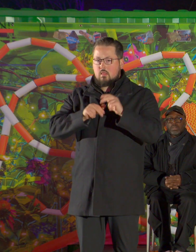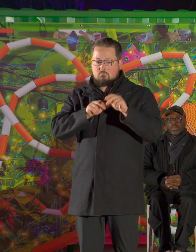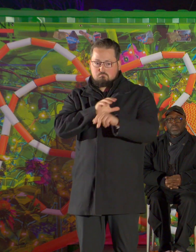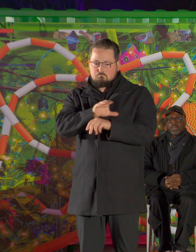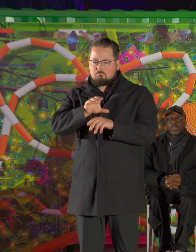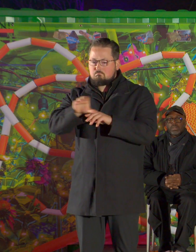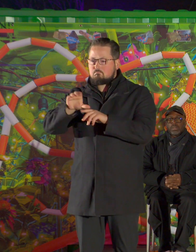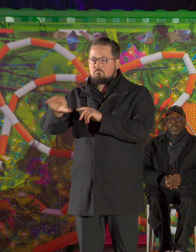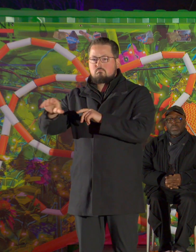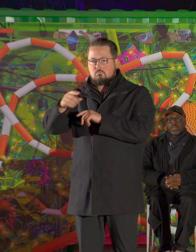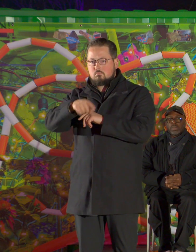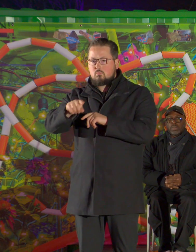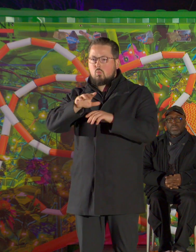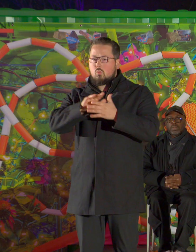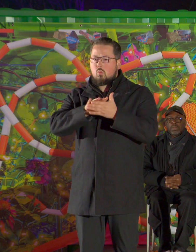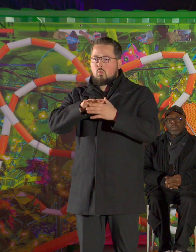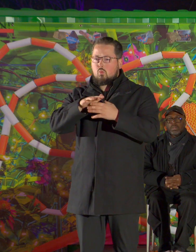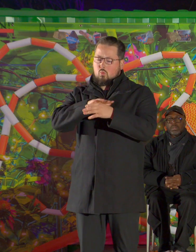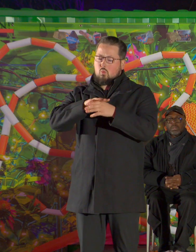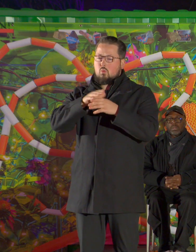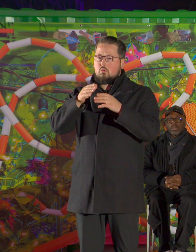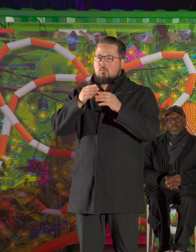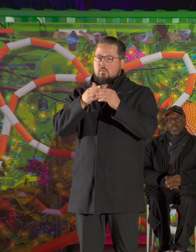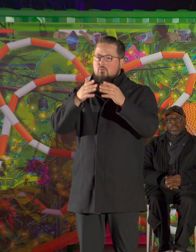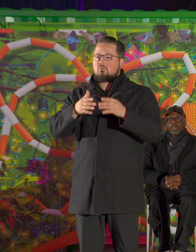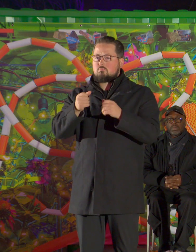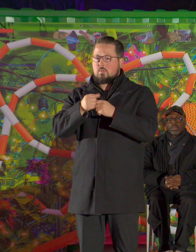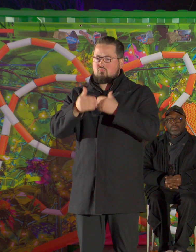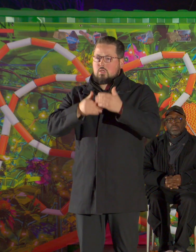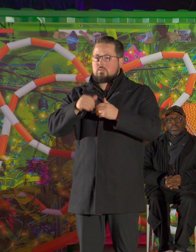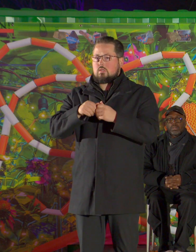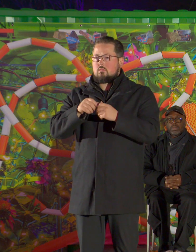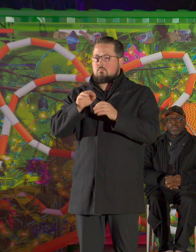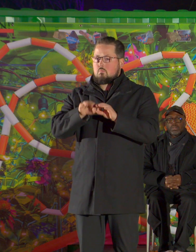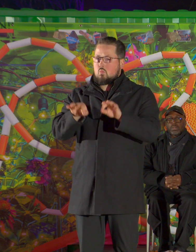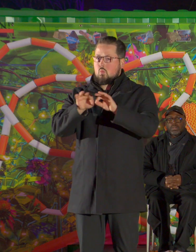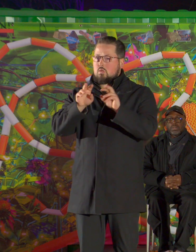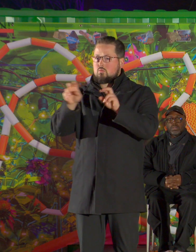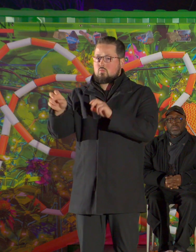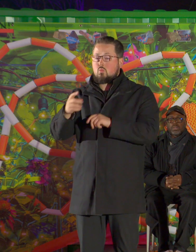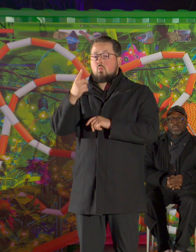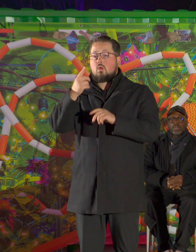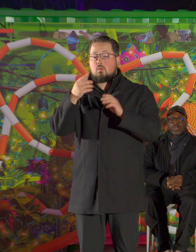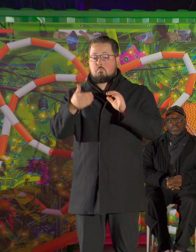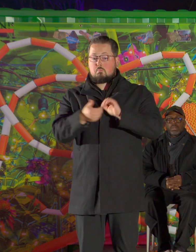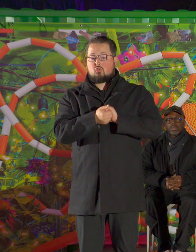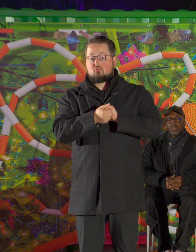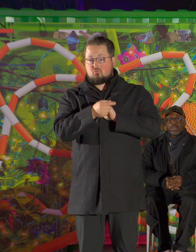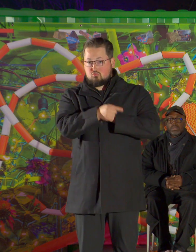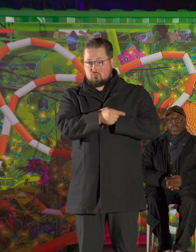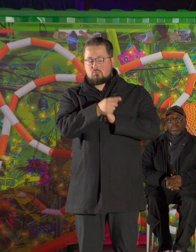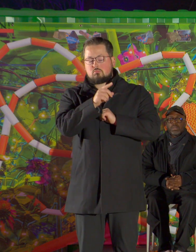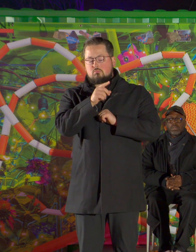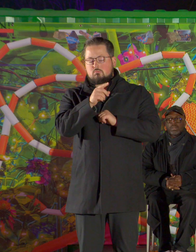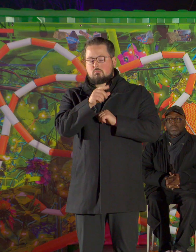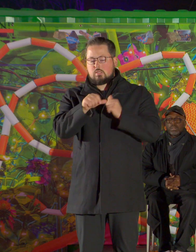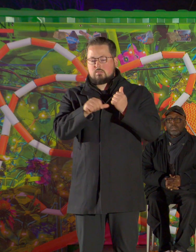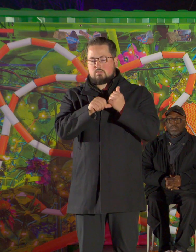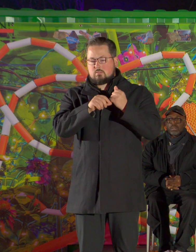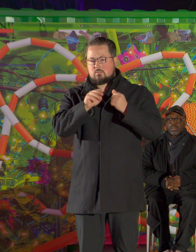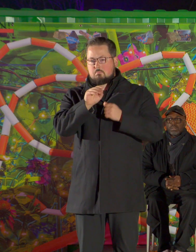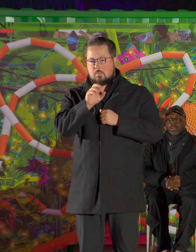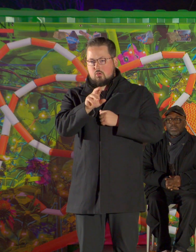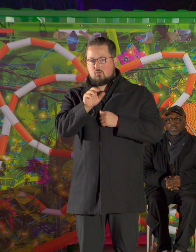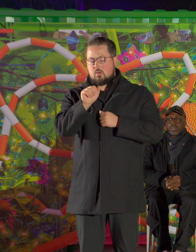leaders make progress on so many key issues. One of the partners in that work was Deputy Mayor